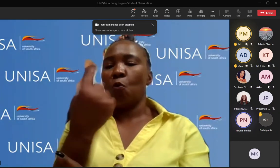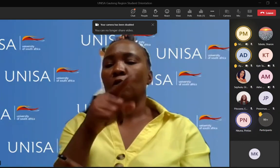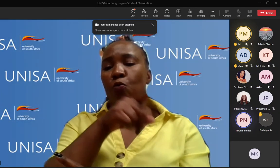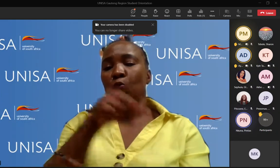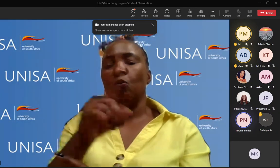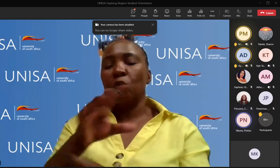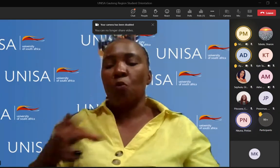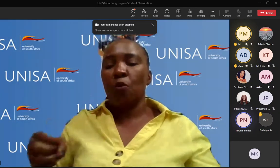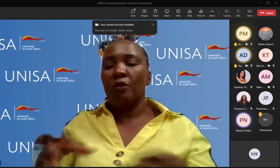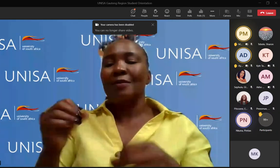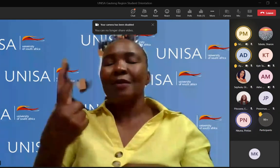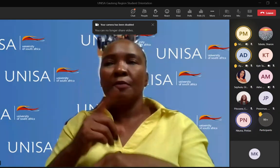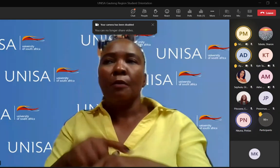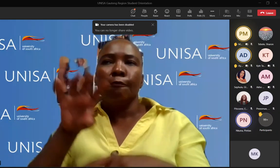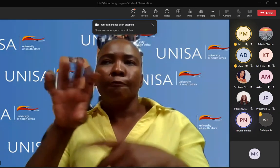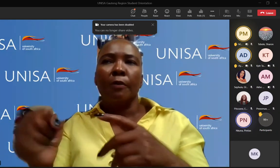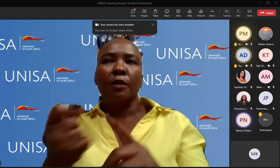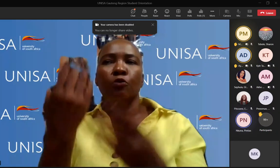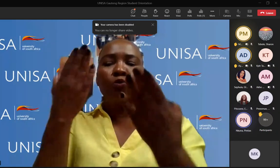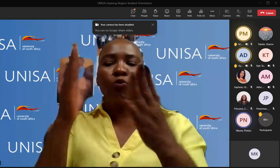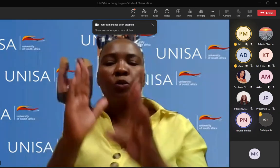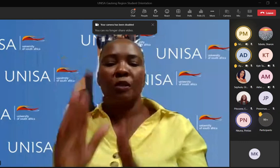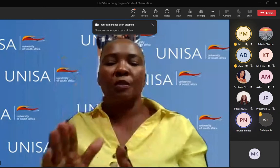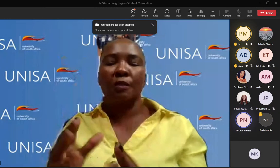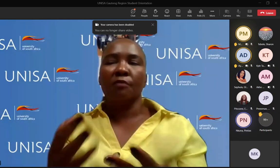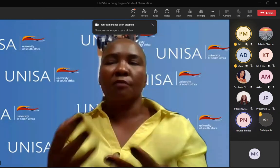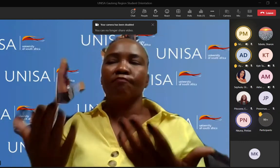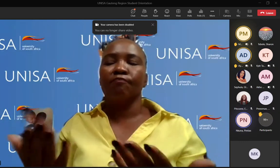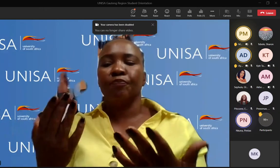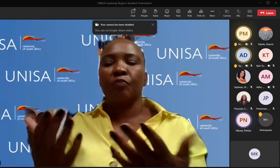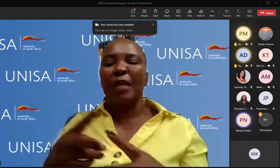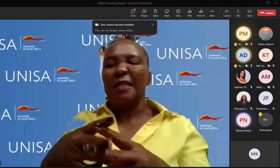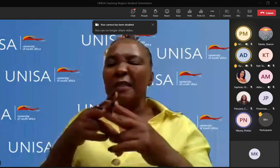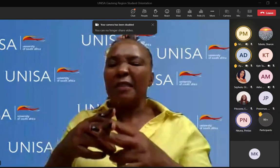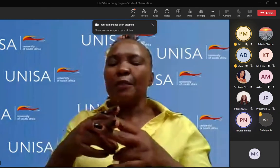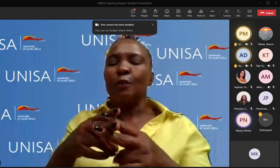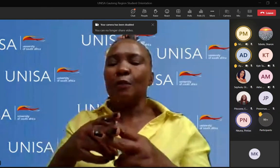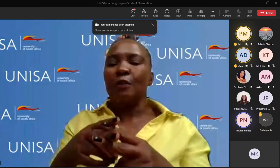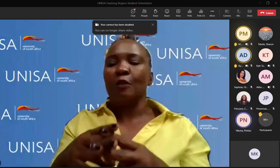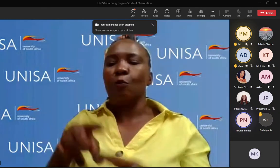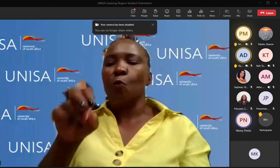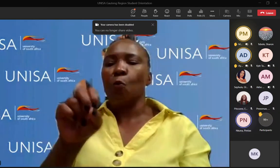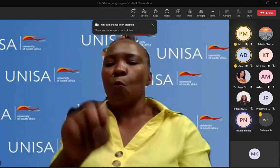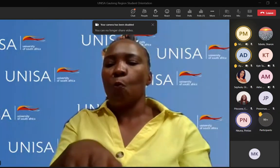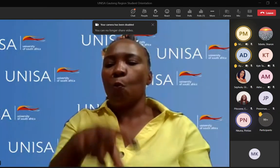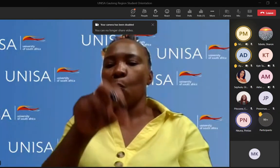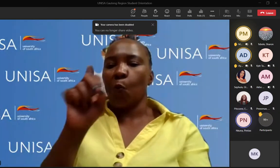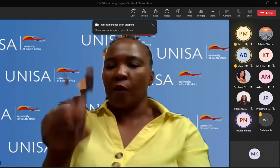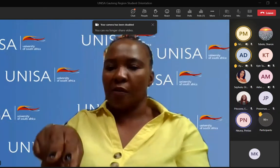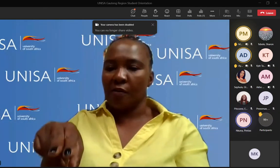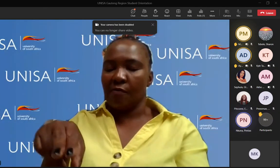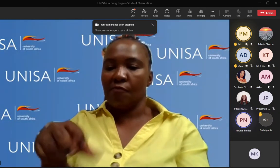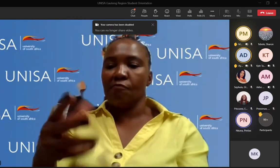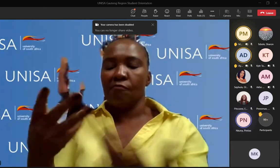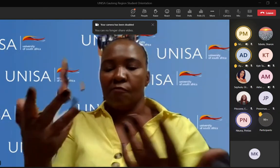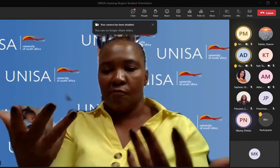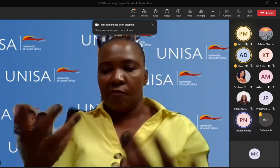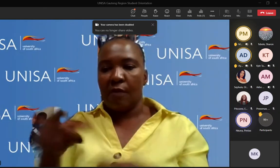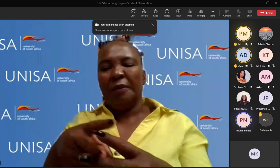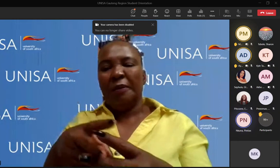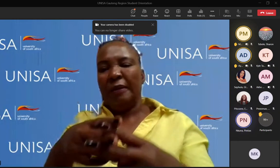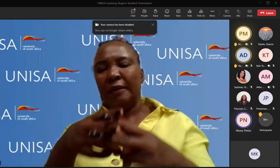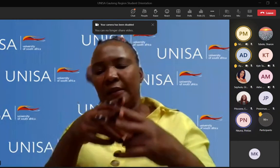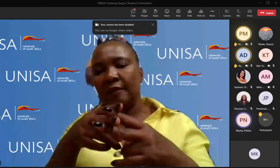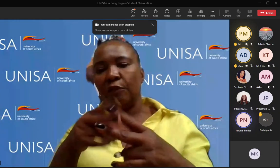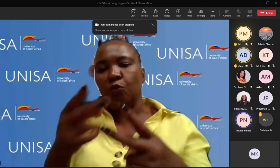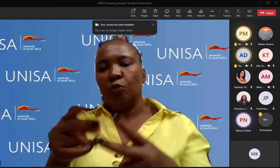at times you find that the student maybe has difficulty in in working then it becomes difficult for